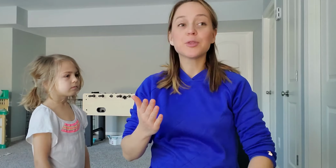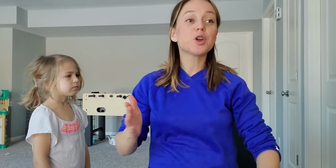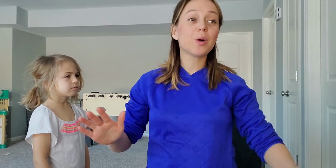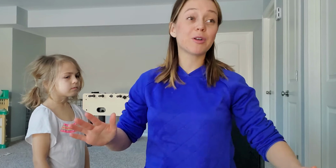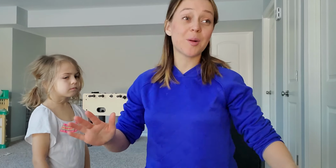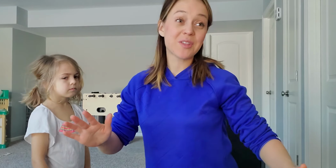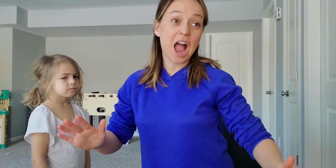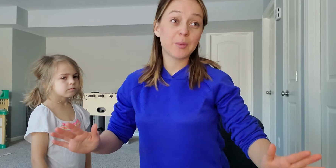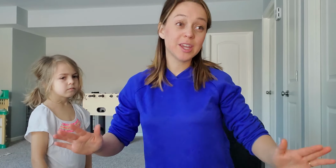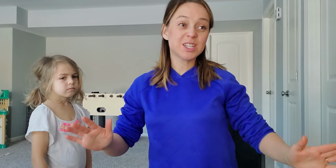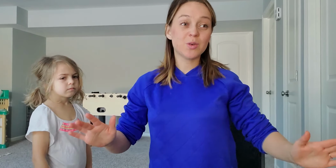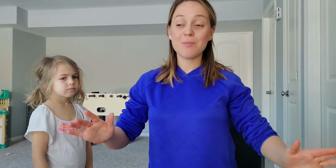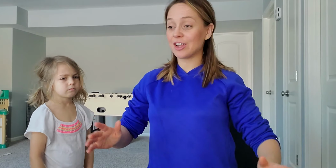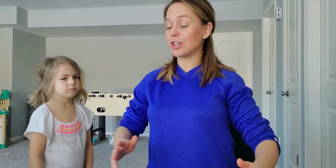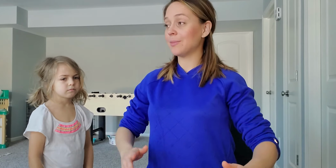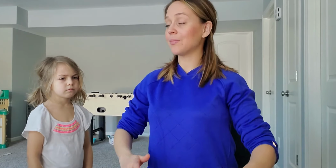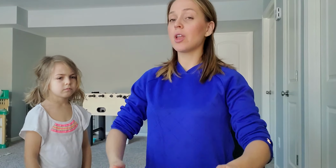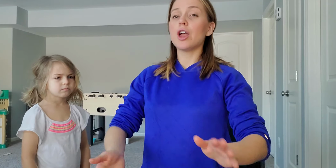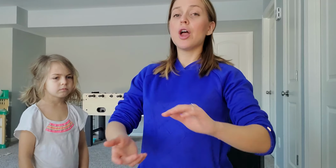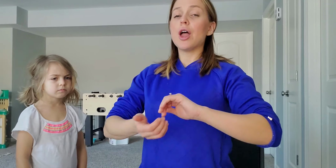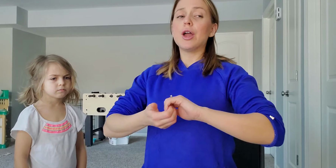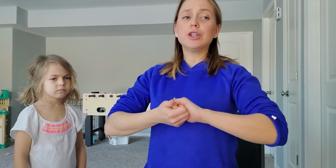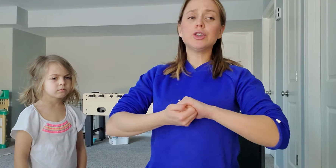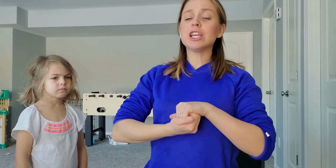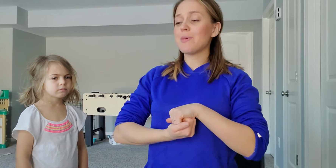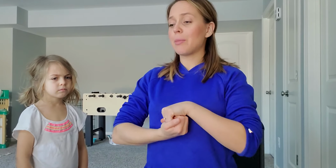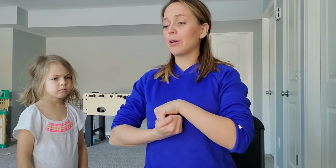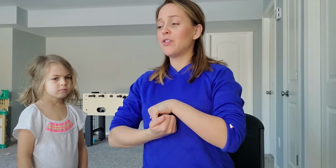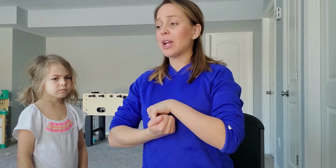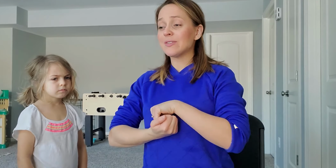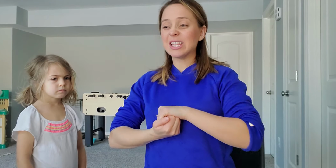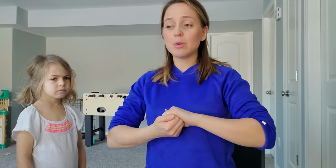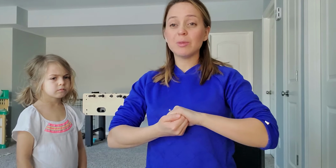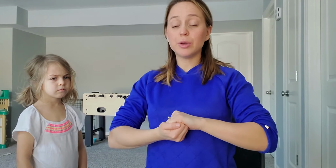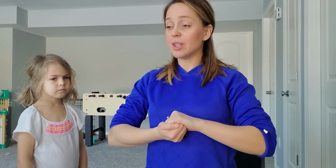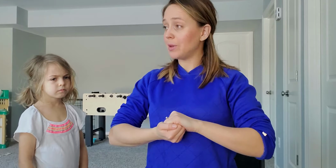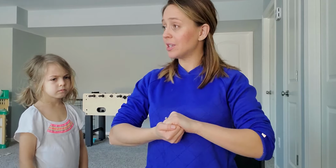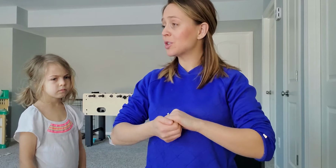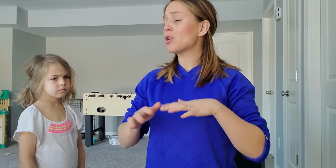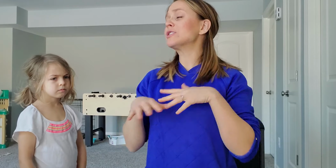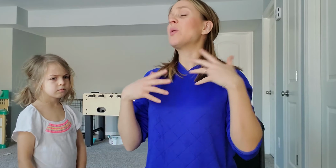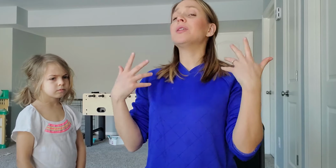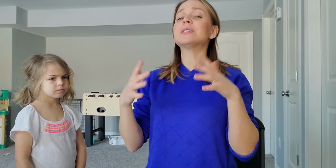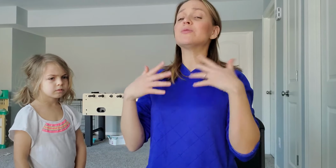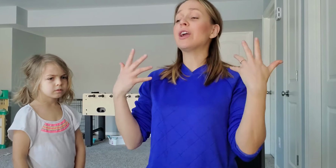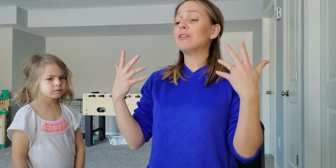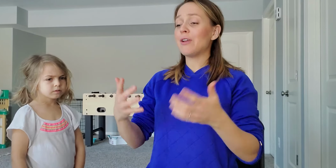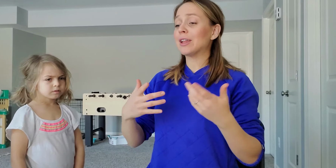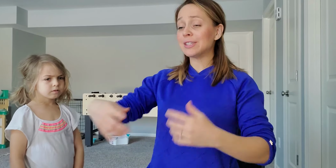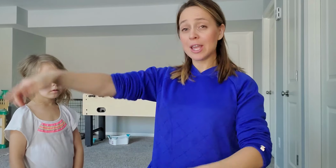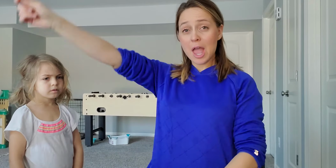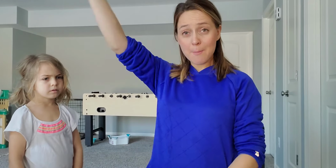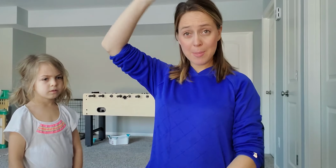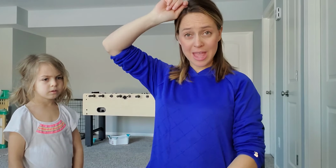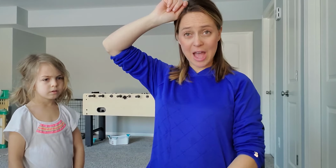You're welcome. I want you to imagine. Do you guys remember, if you guys have seen the movie Beauty and the Beast, or someone that's very fancy, maybe they have a